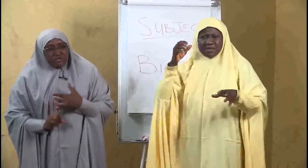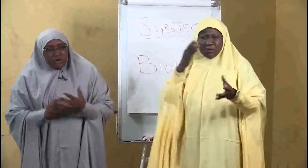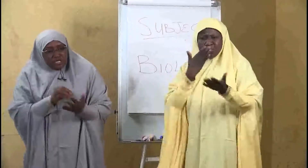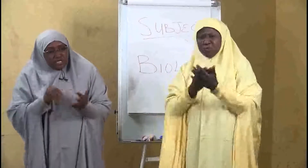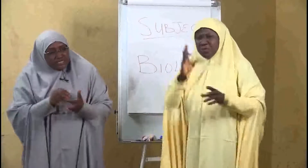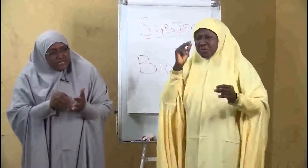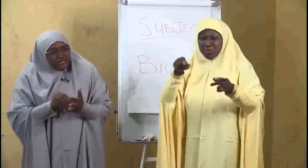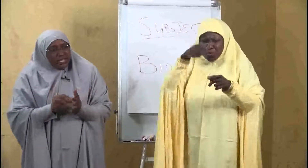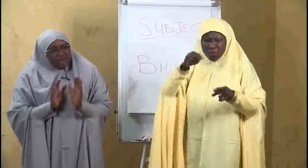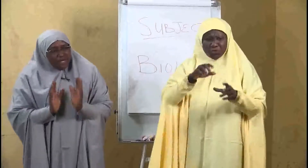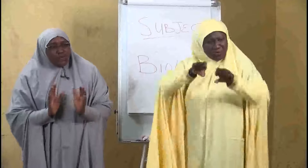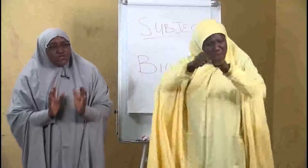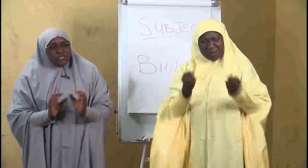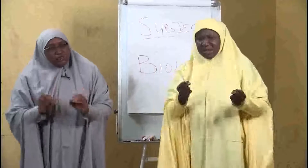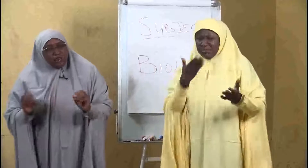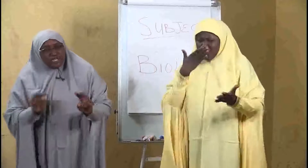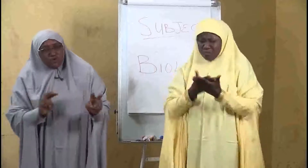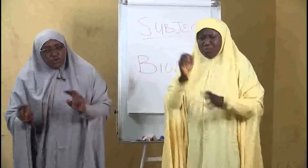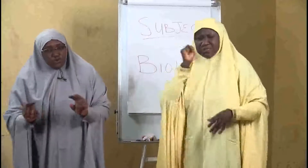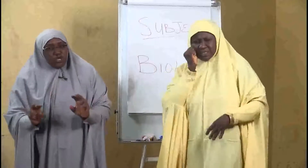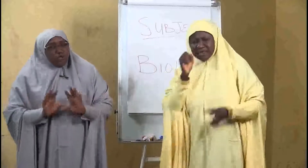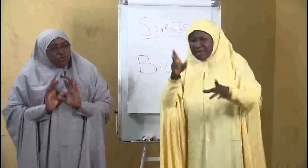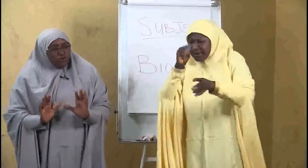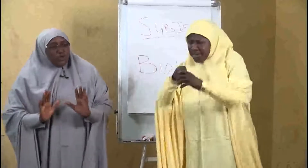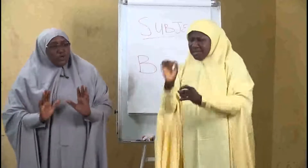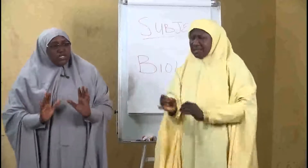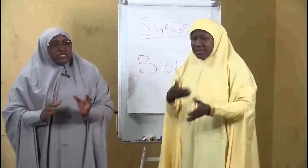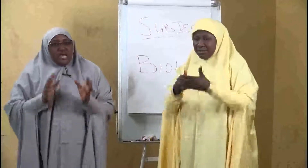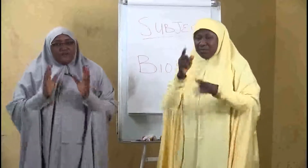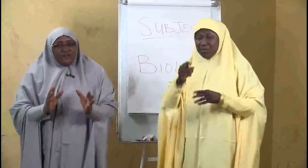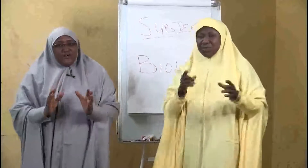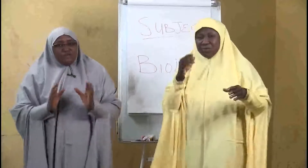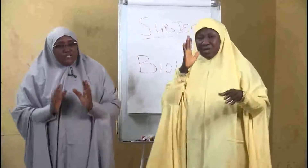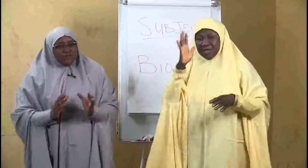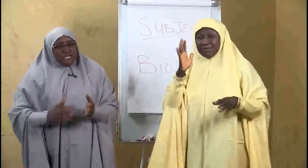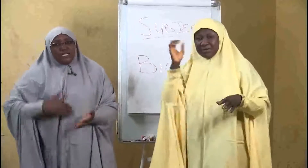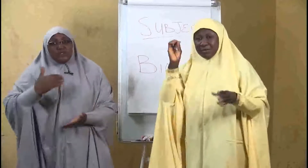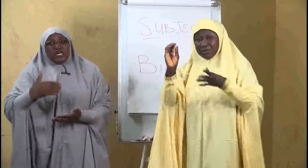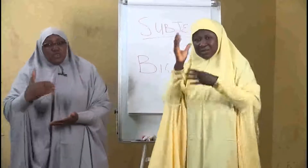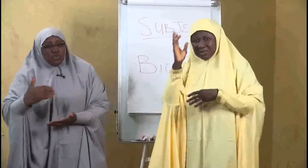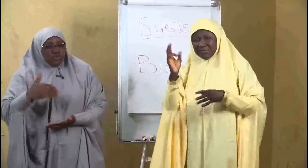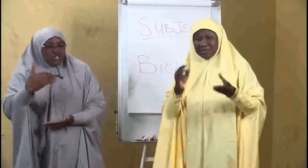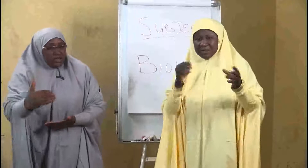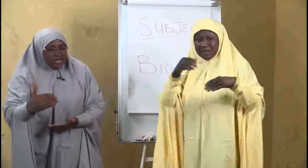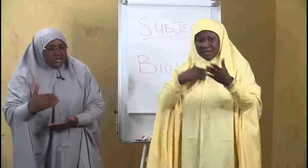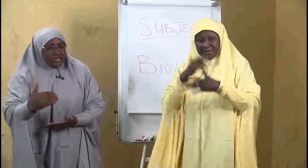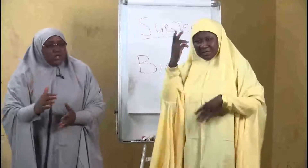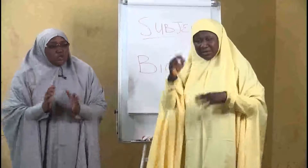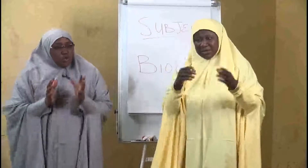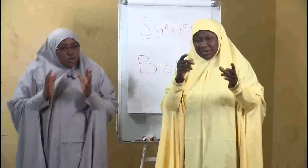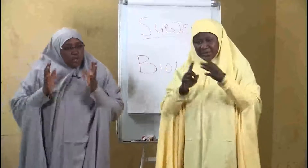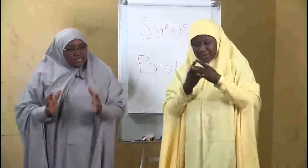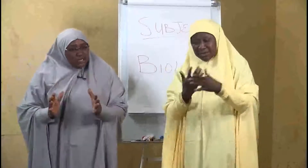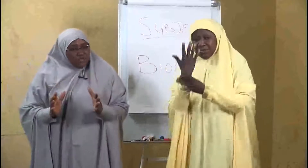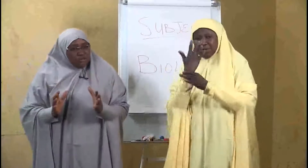breakage on the seed, a very good seed. Plant 2. Before you know it, after 5 or 7 days, they will start to germinate.